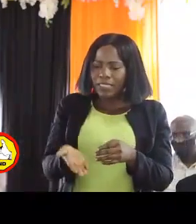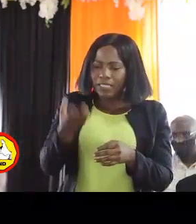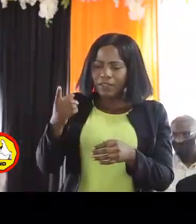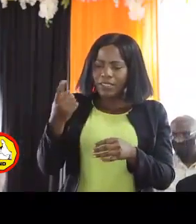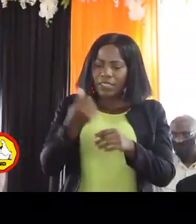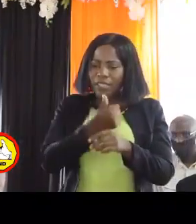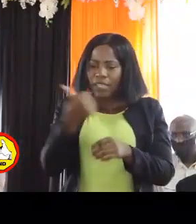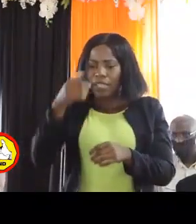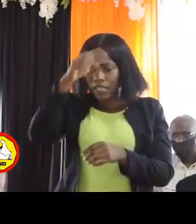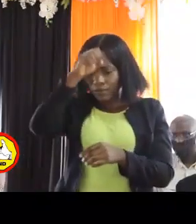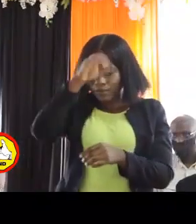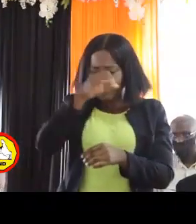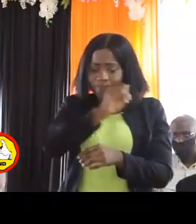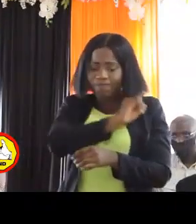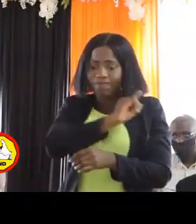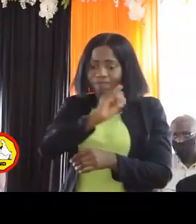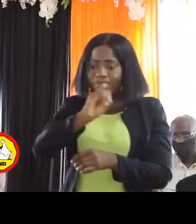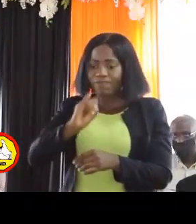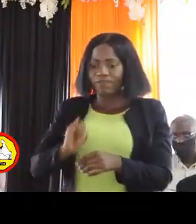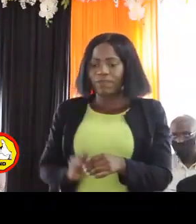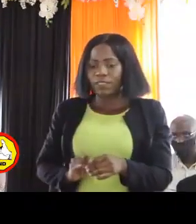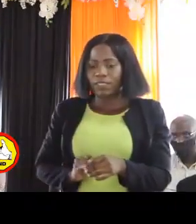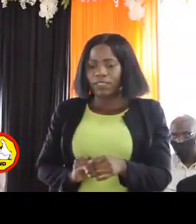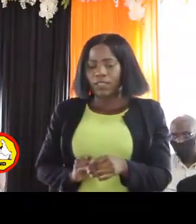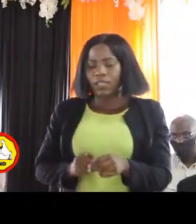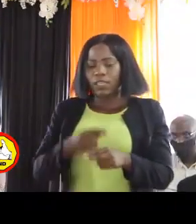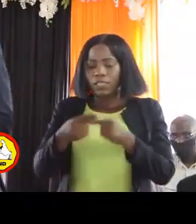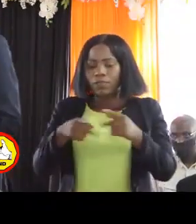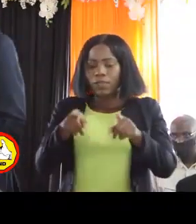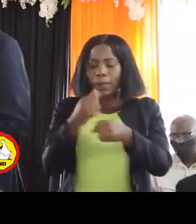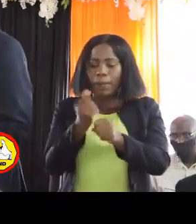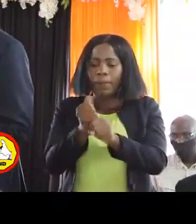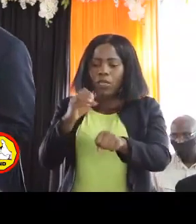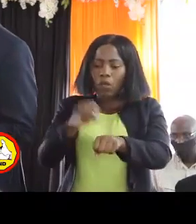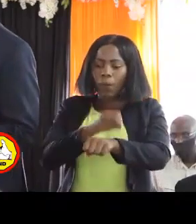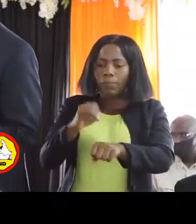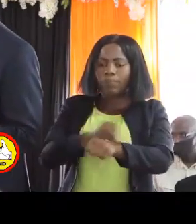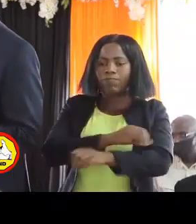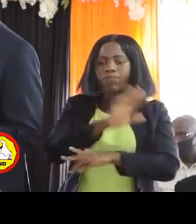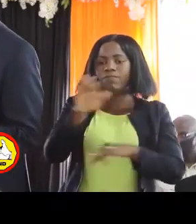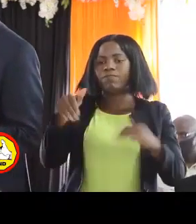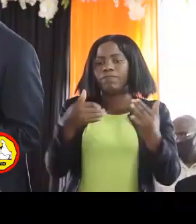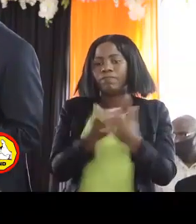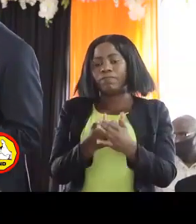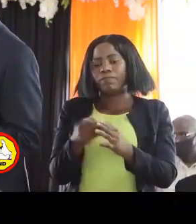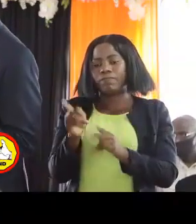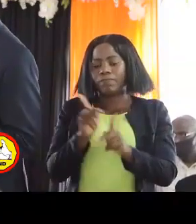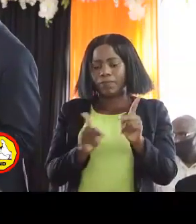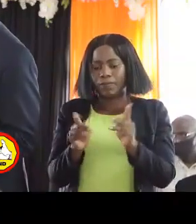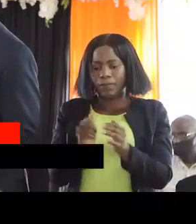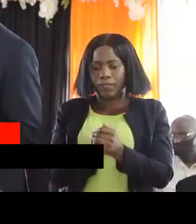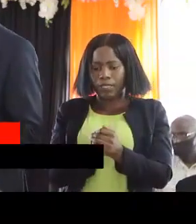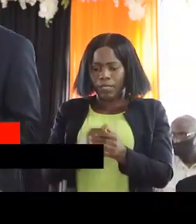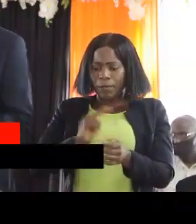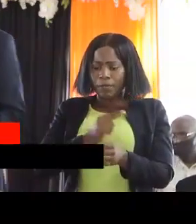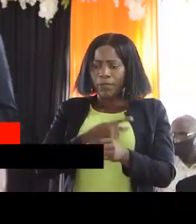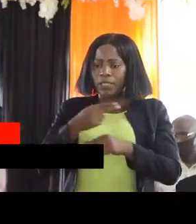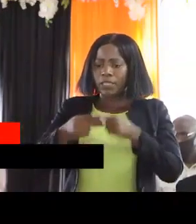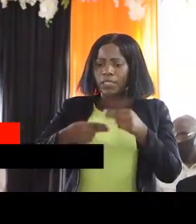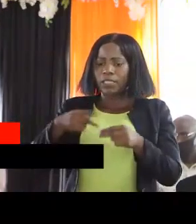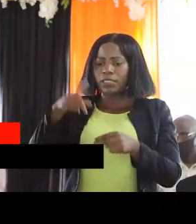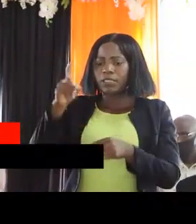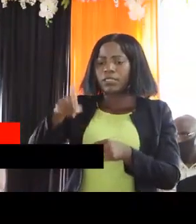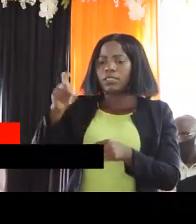industries, of providing hope and opportunity to all of us. So what we need to do in the